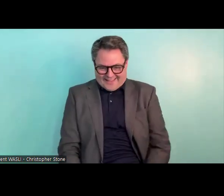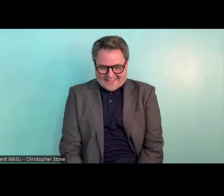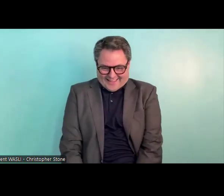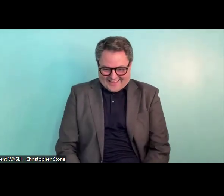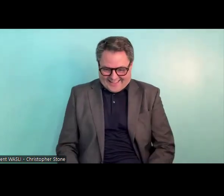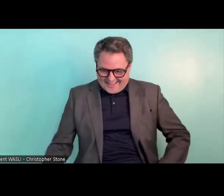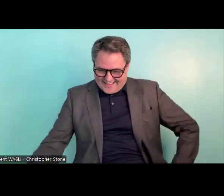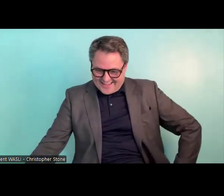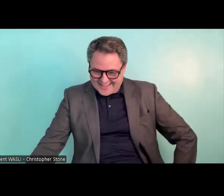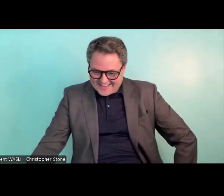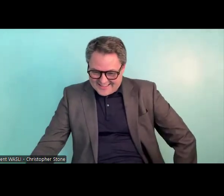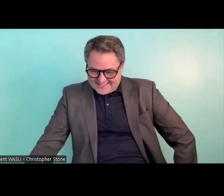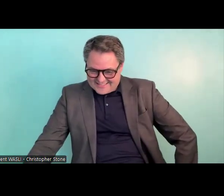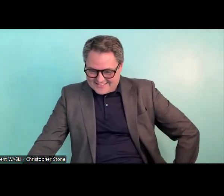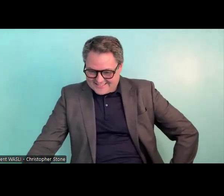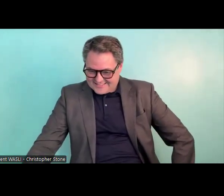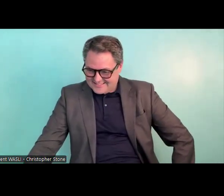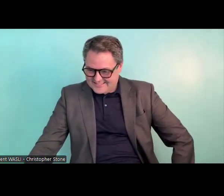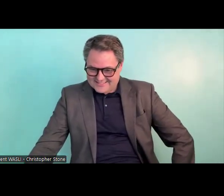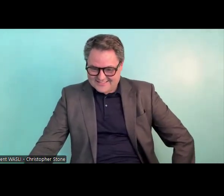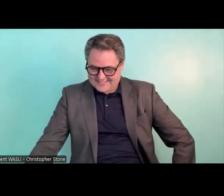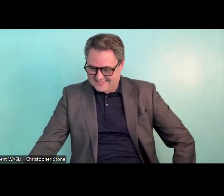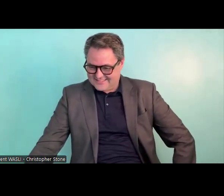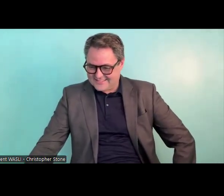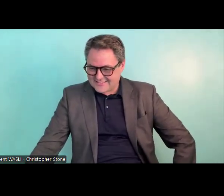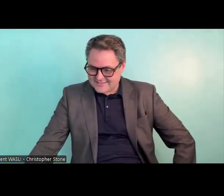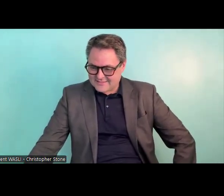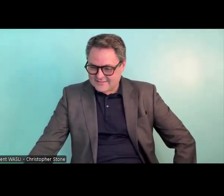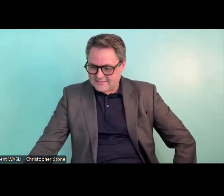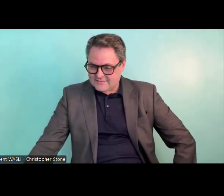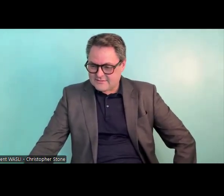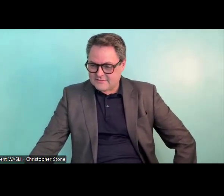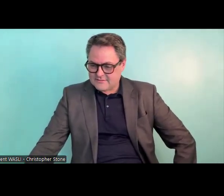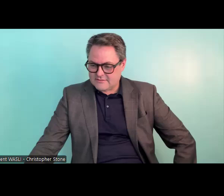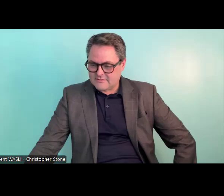Thank you, Sarah. Excellent hand raising there. Much appreciated.